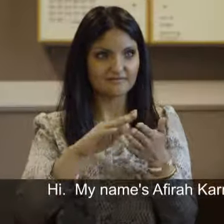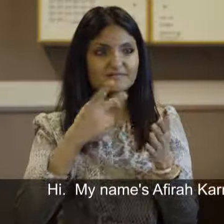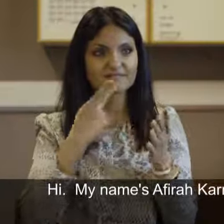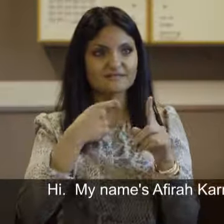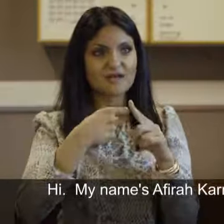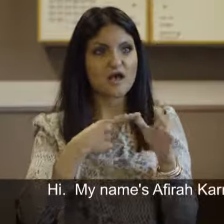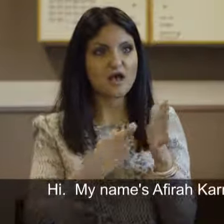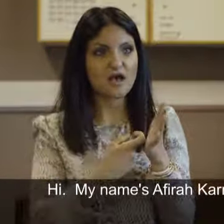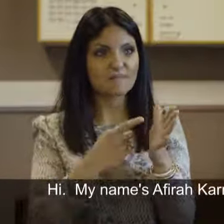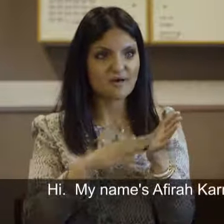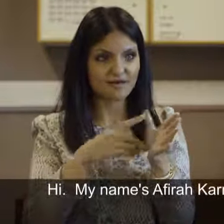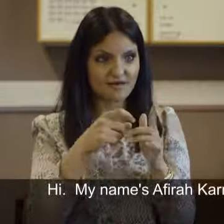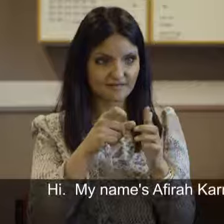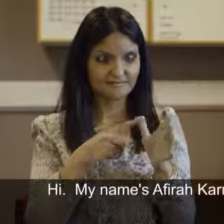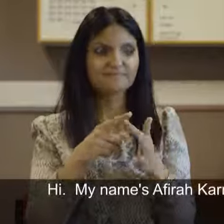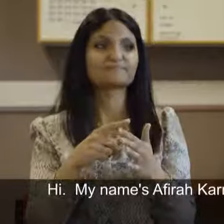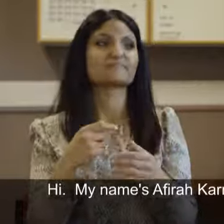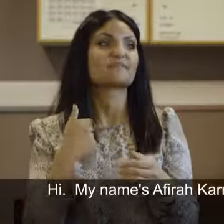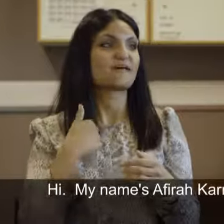Hi, my name's Afirah.